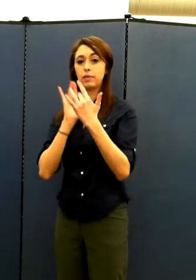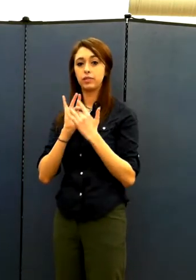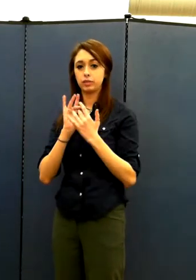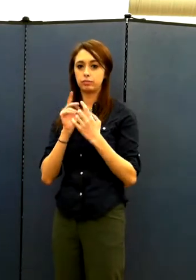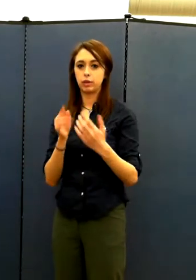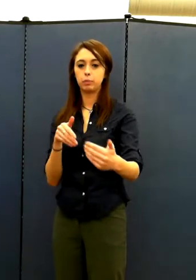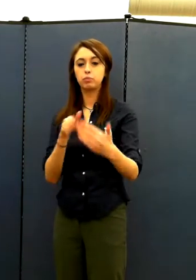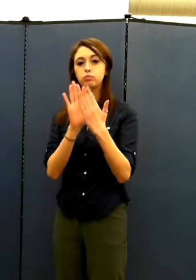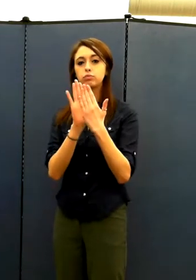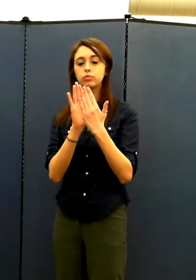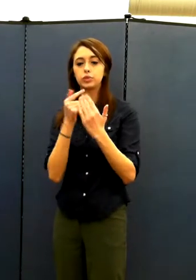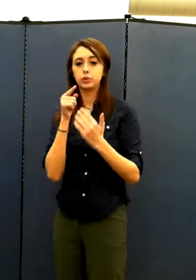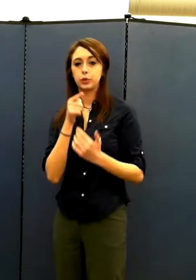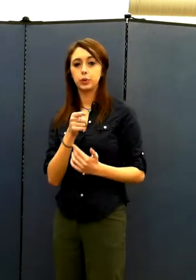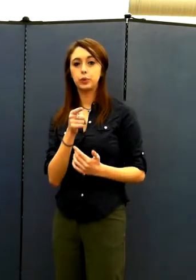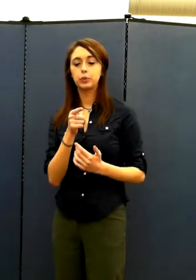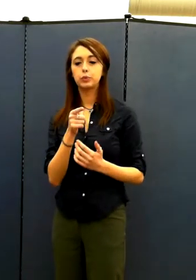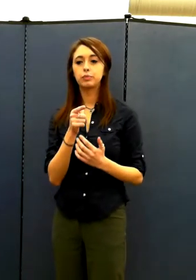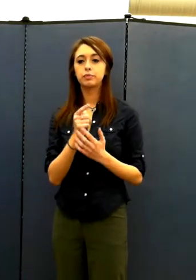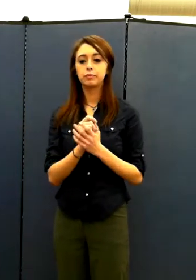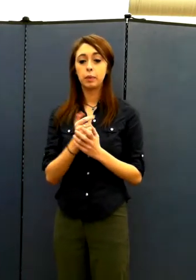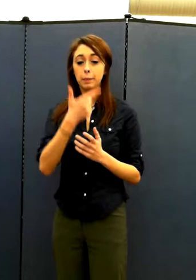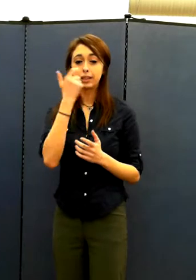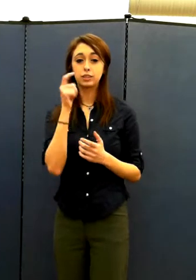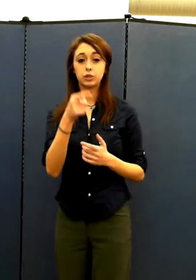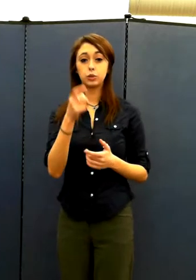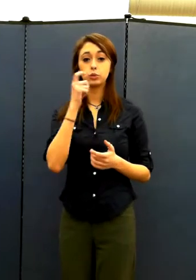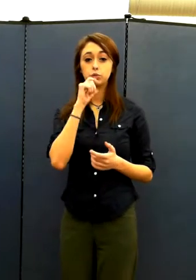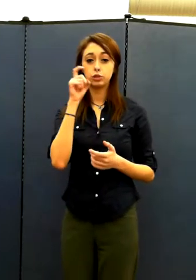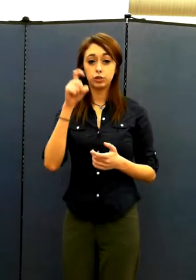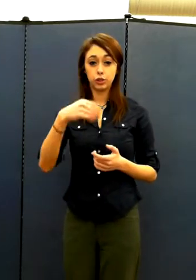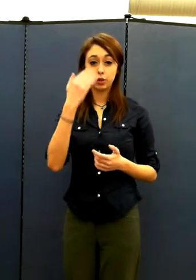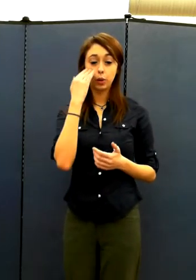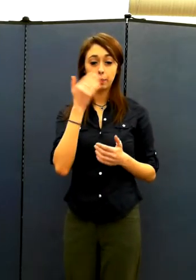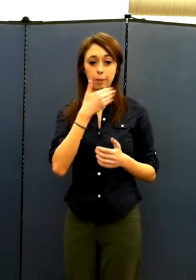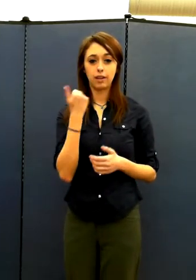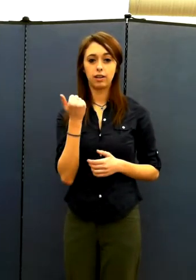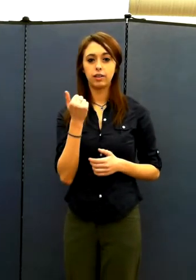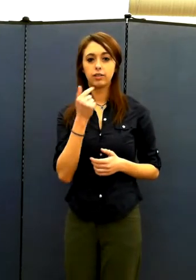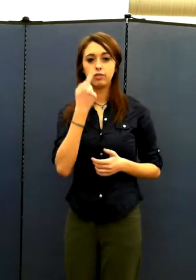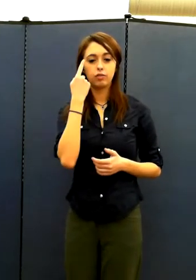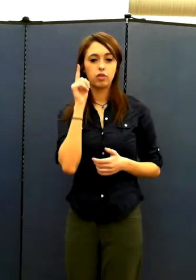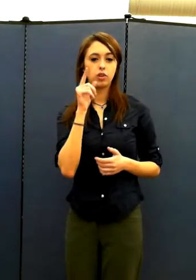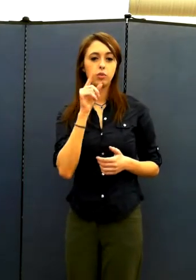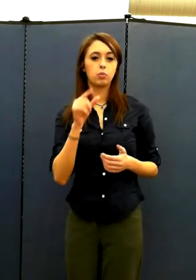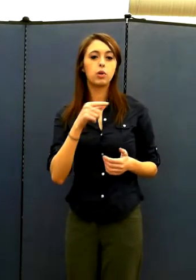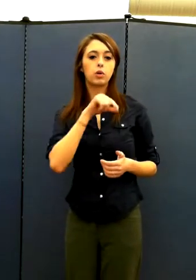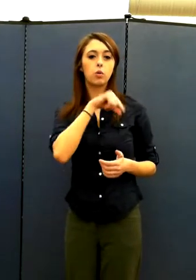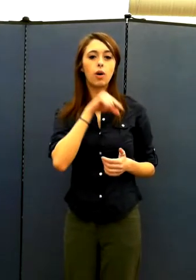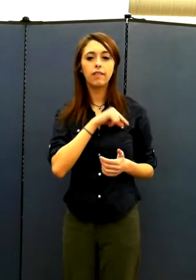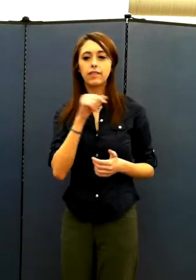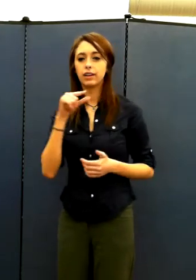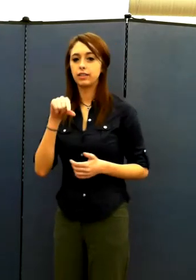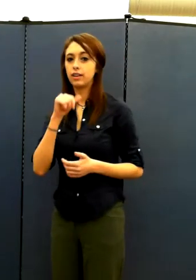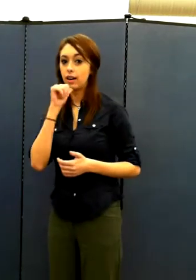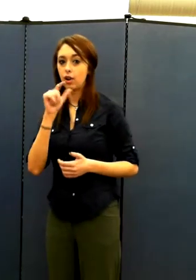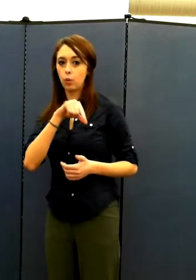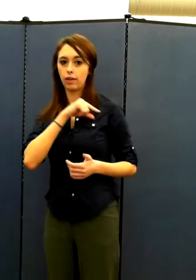the interpreting agency because you should have known better for what you are and are not qualified for, and you should have not taken that assignment. So